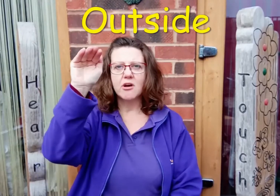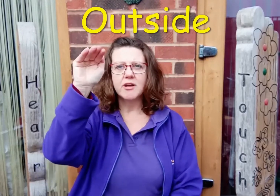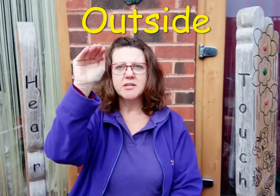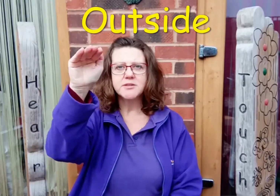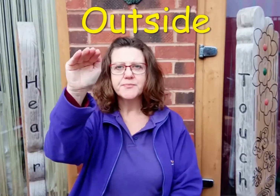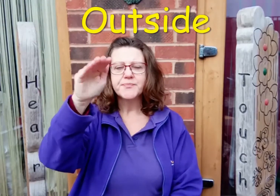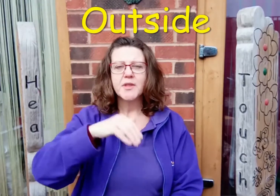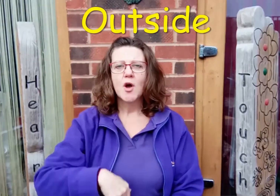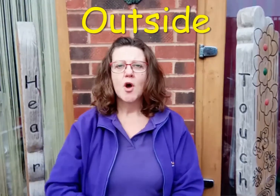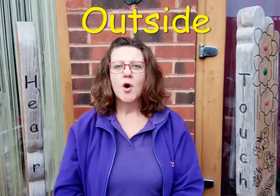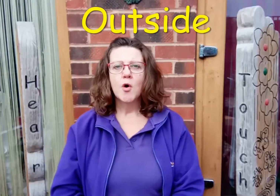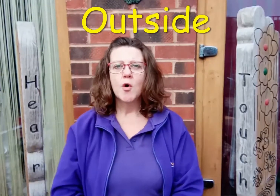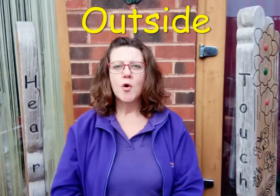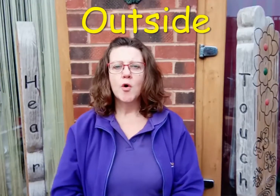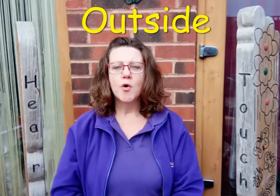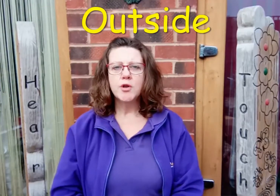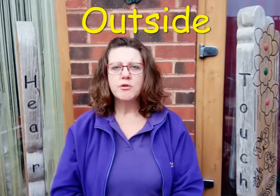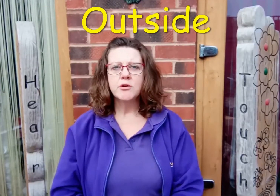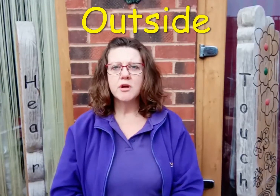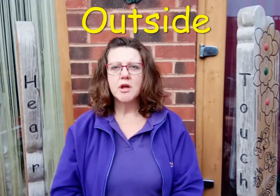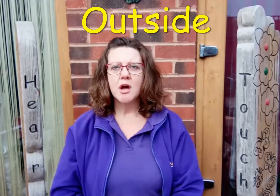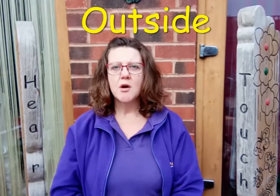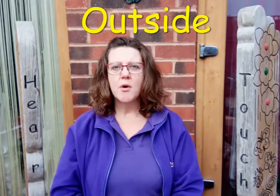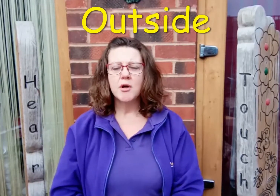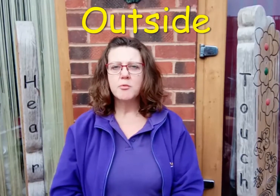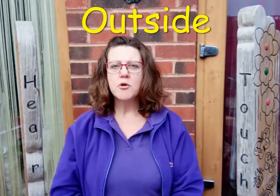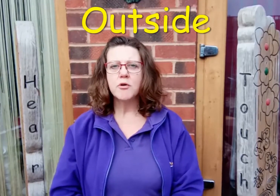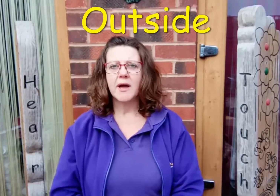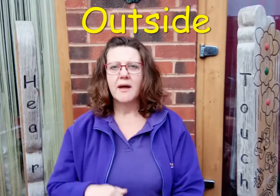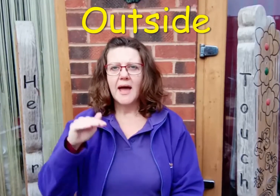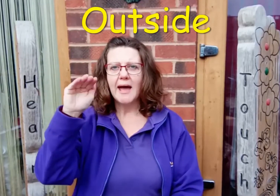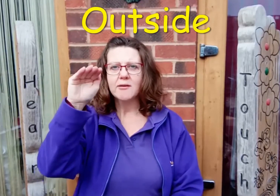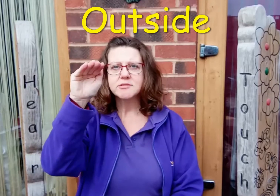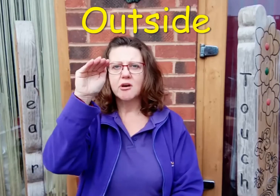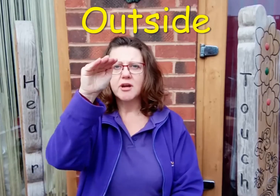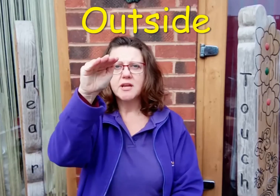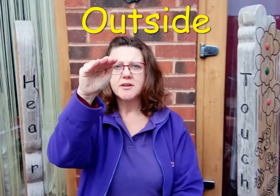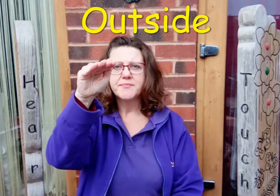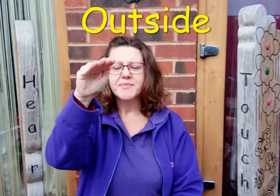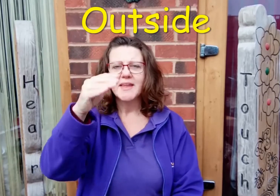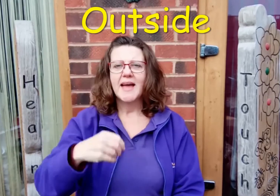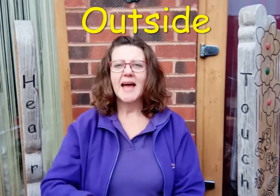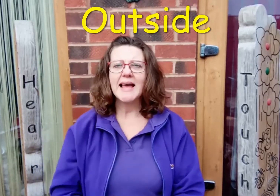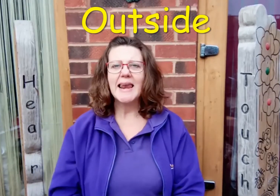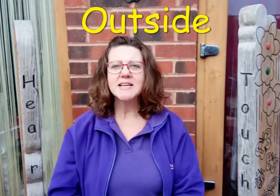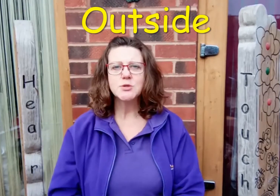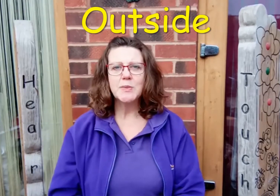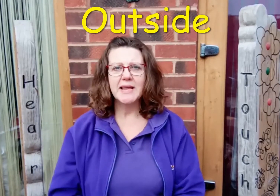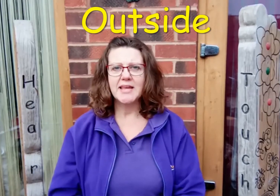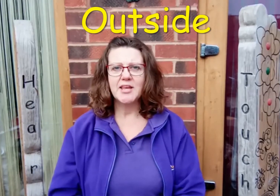outside, or you can go on a walk outside and collect some